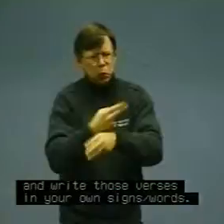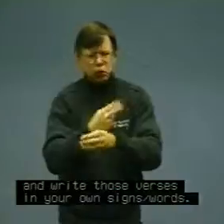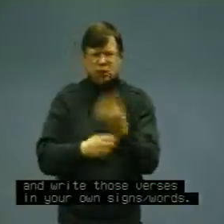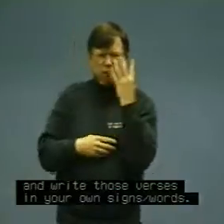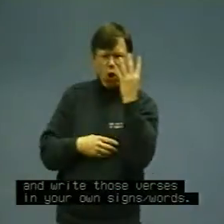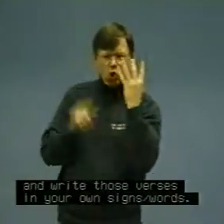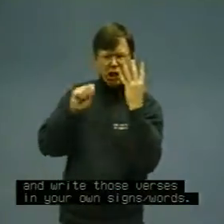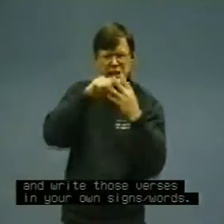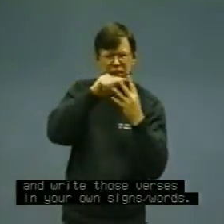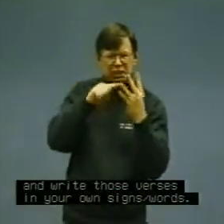signs or words.